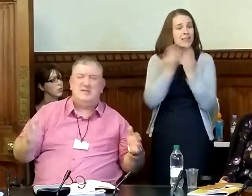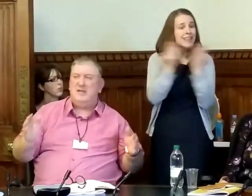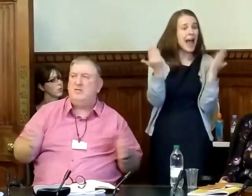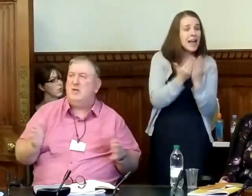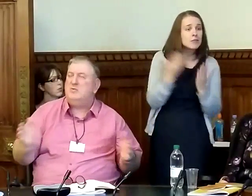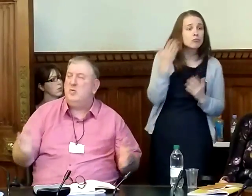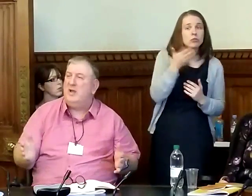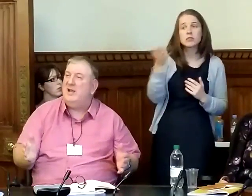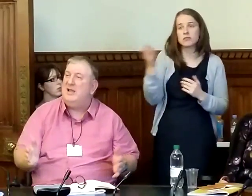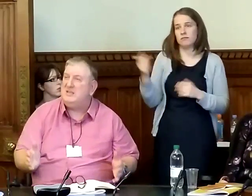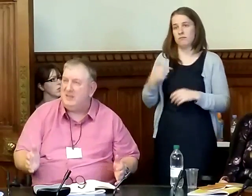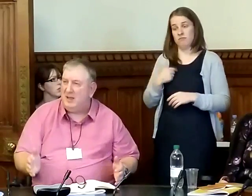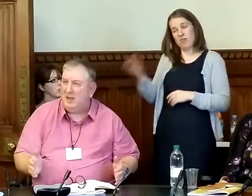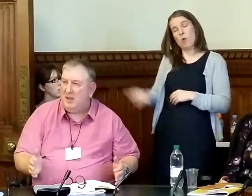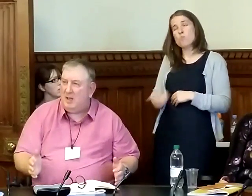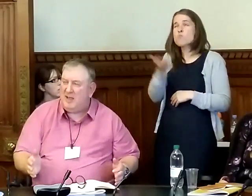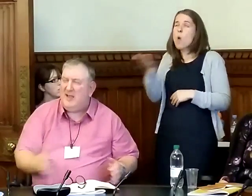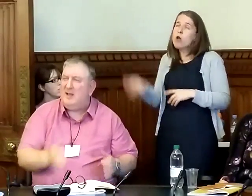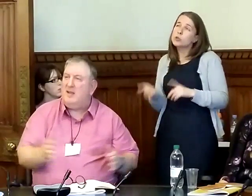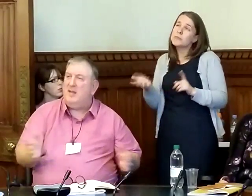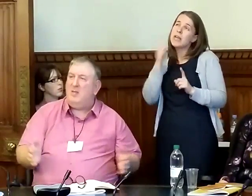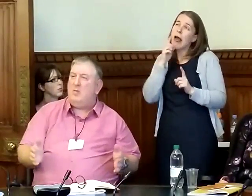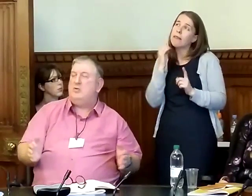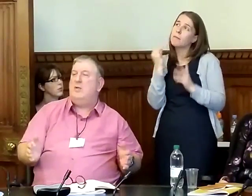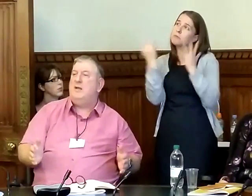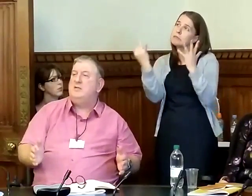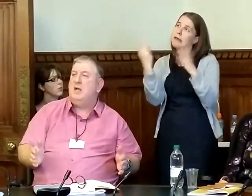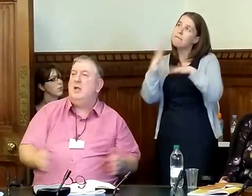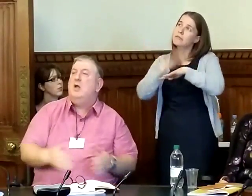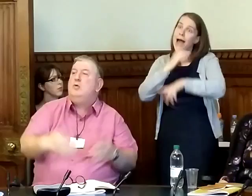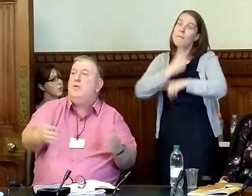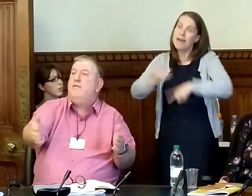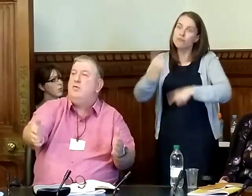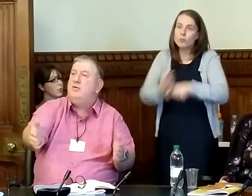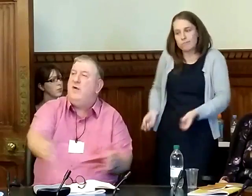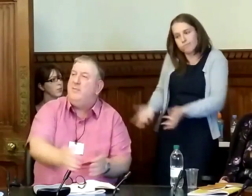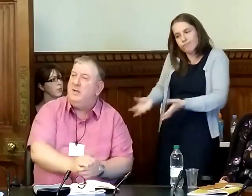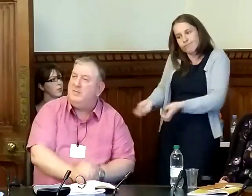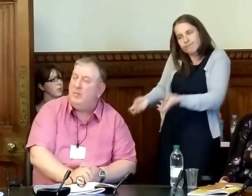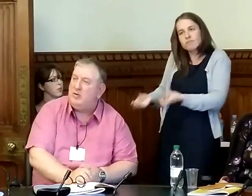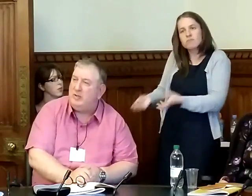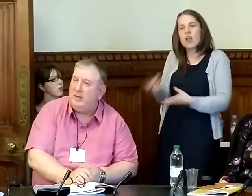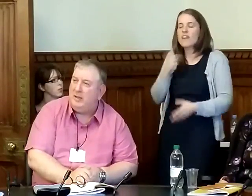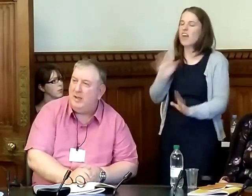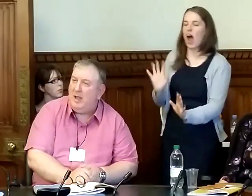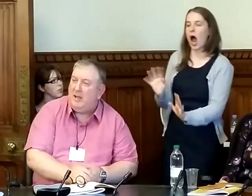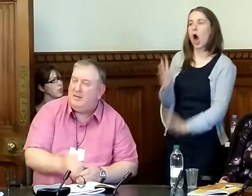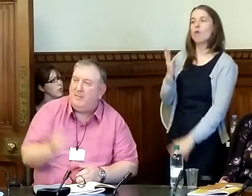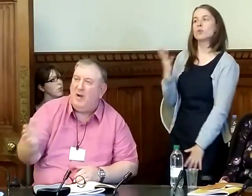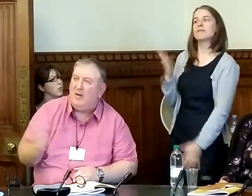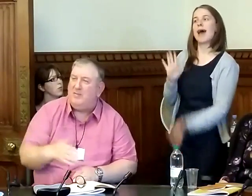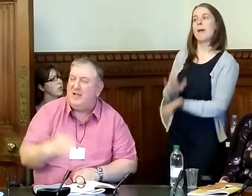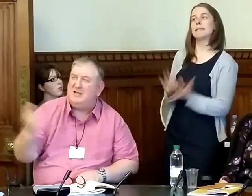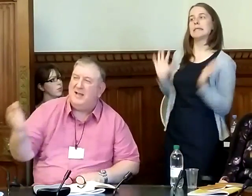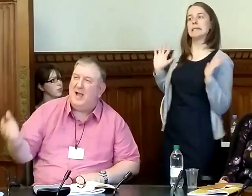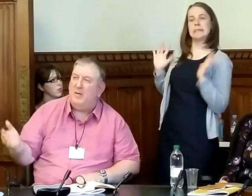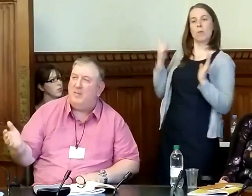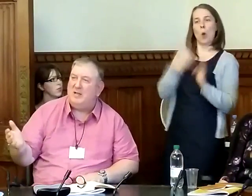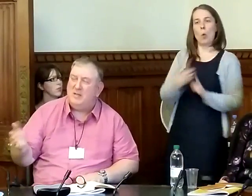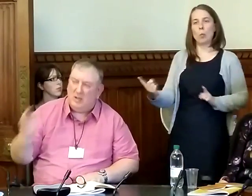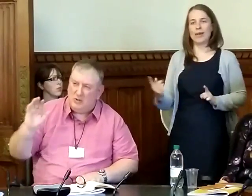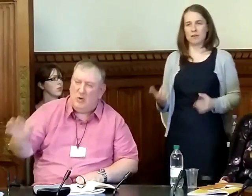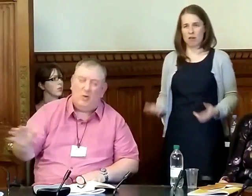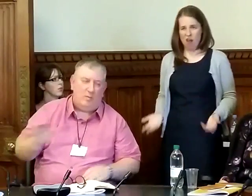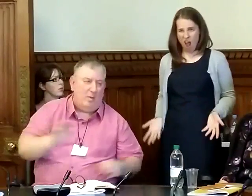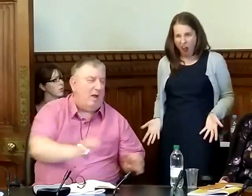my washing machine 7 times a week at least. They walk around and say, got 45 minutes. The programme takes an